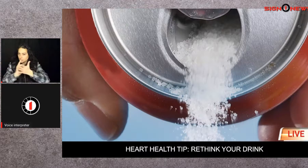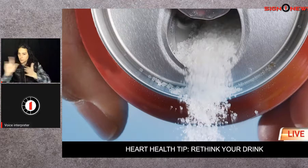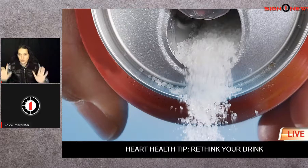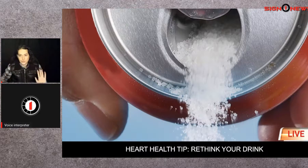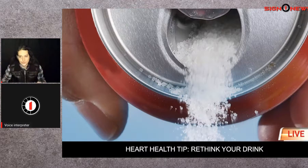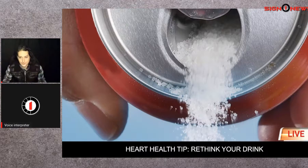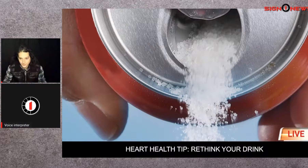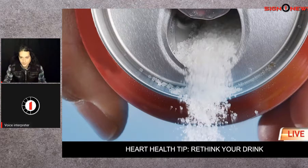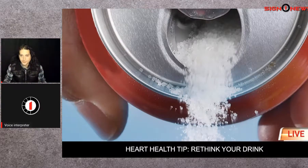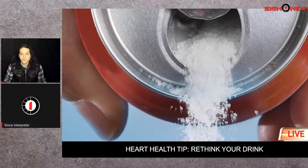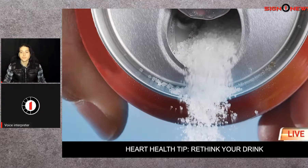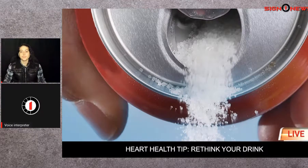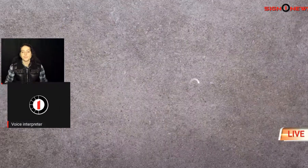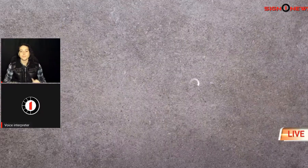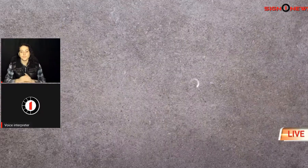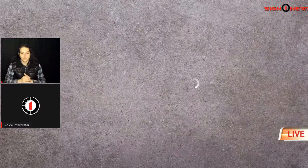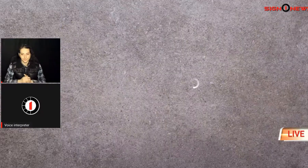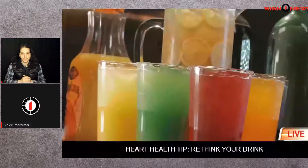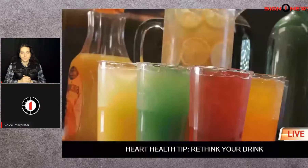over the age of 2.